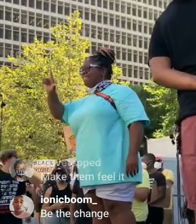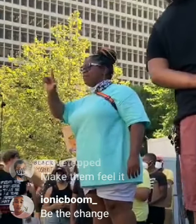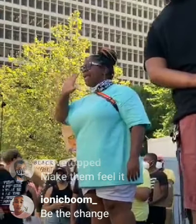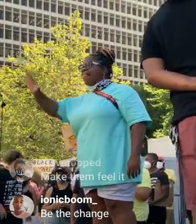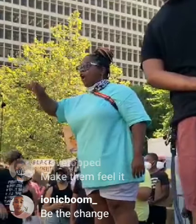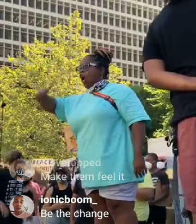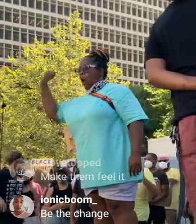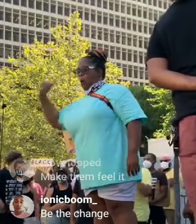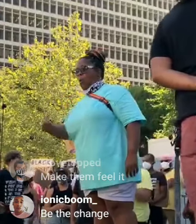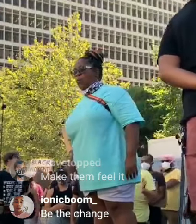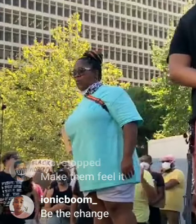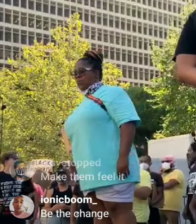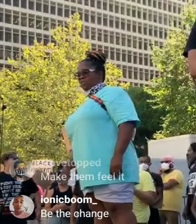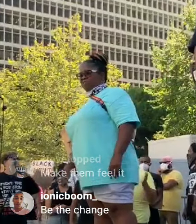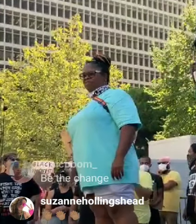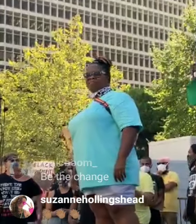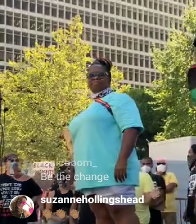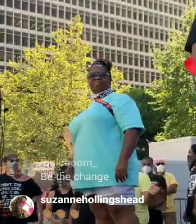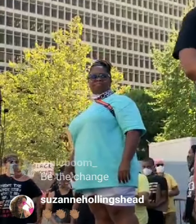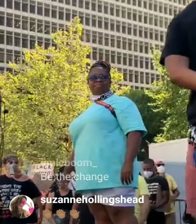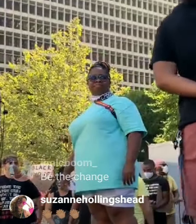Jackie Lacey must go! Jackie Lacey will go!